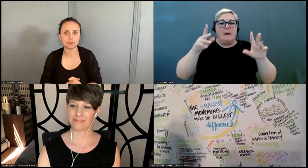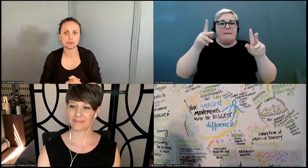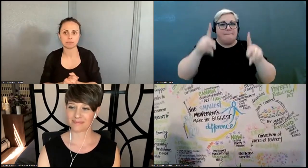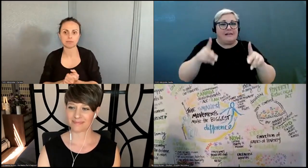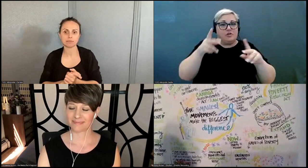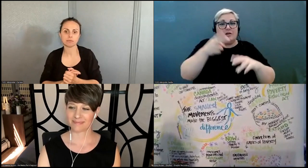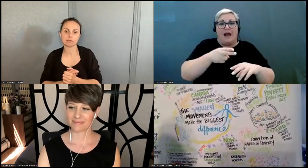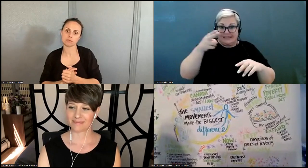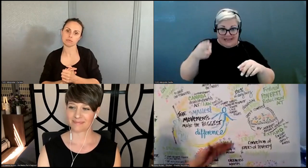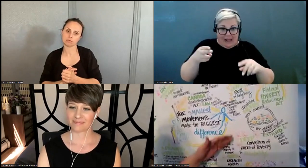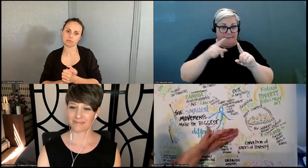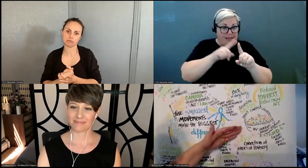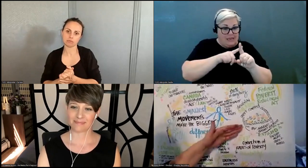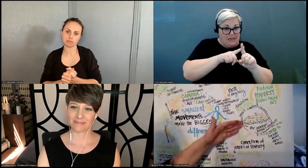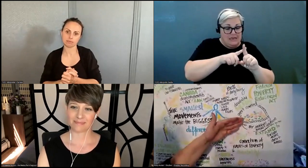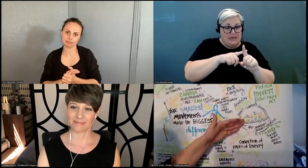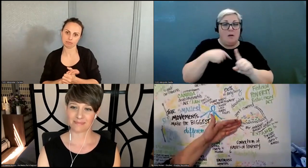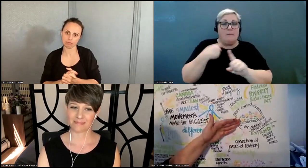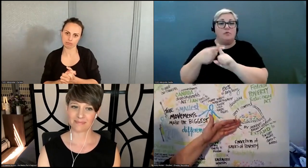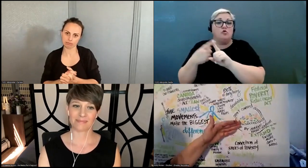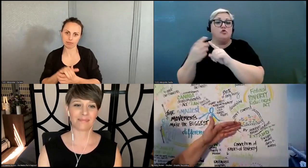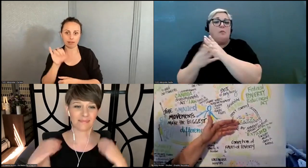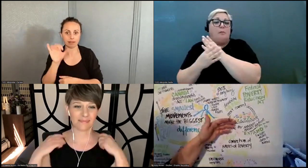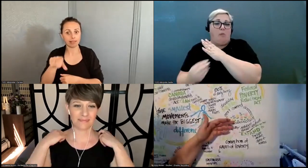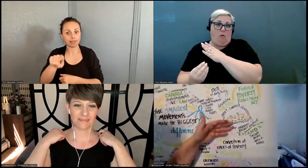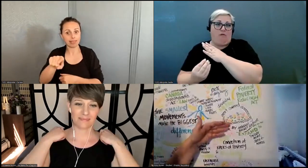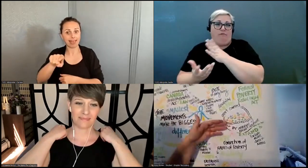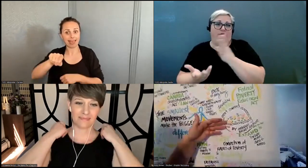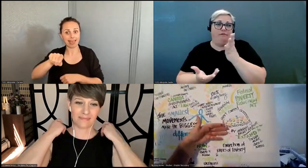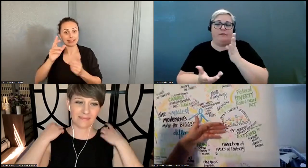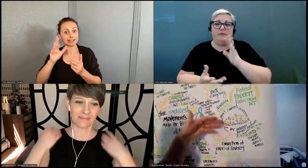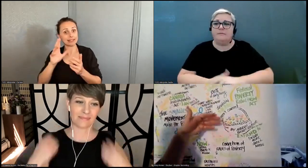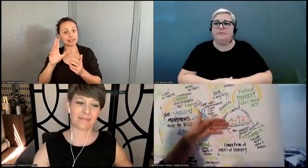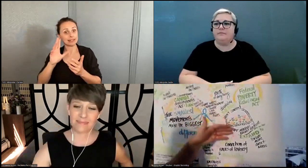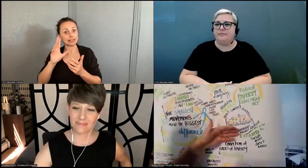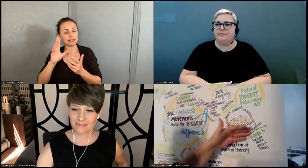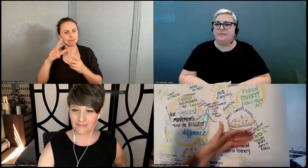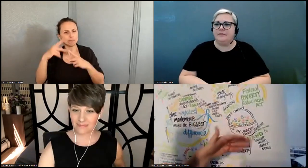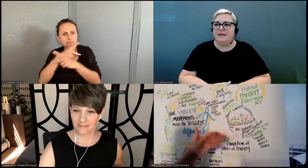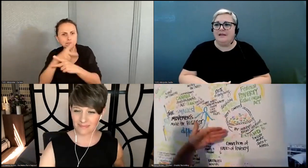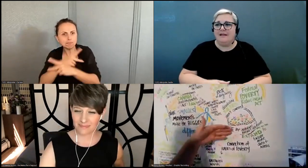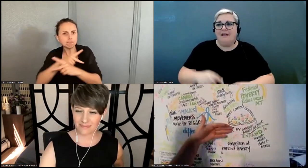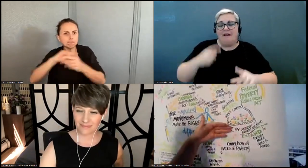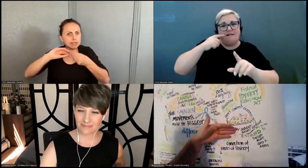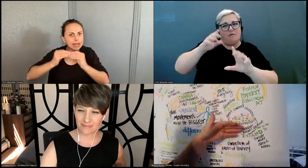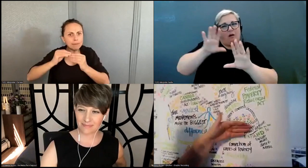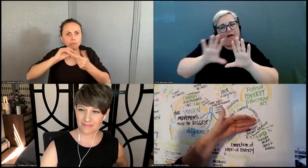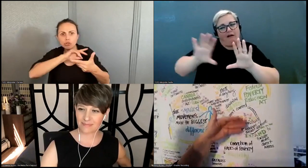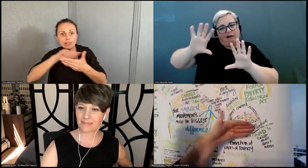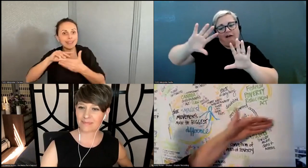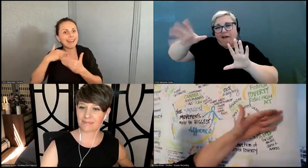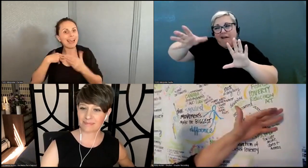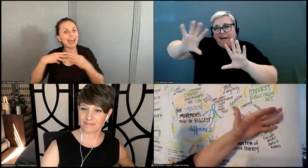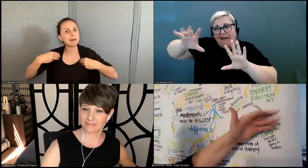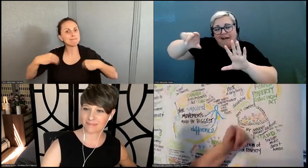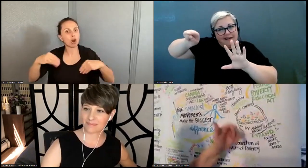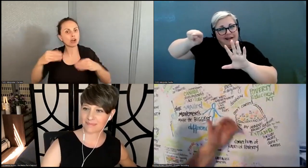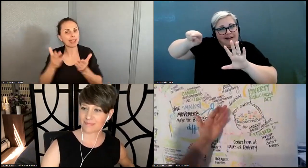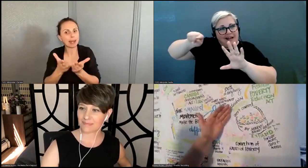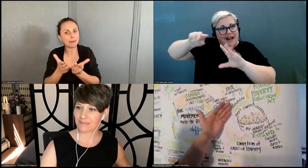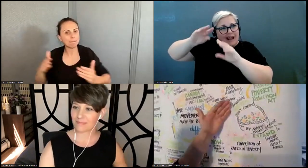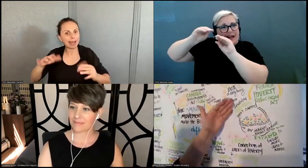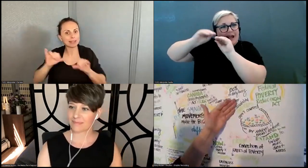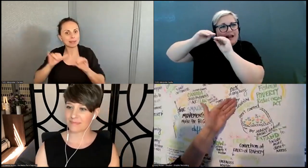And that in sort of this equation, this quantification, a market basket measure